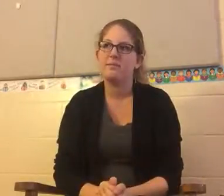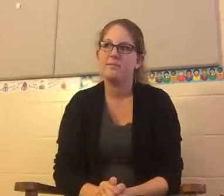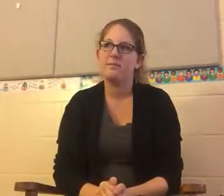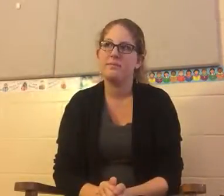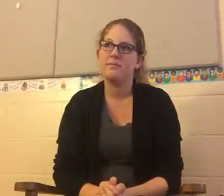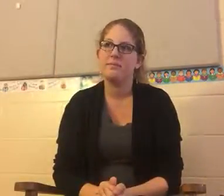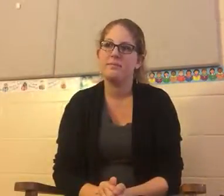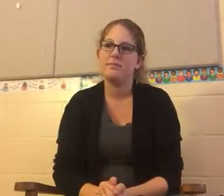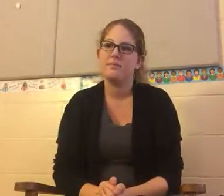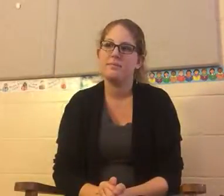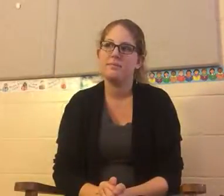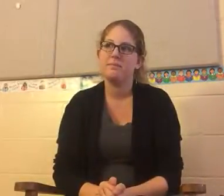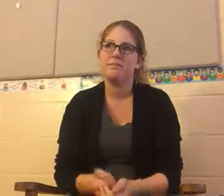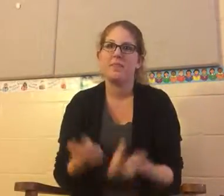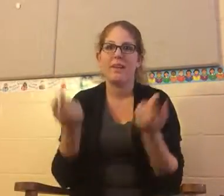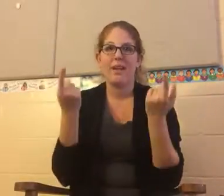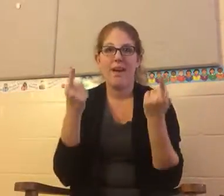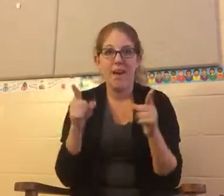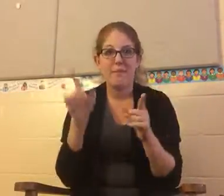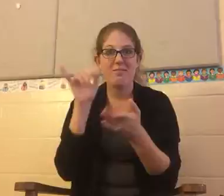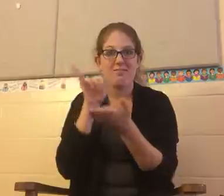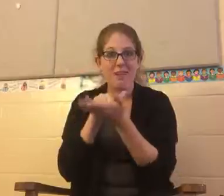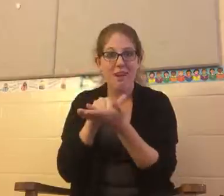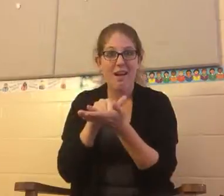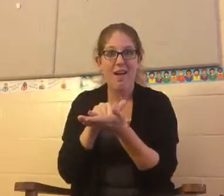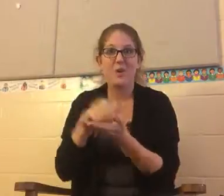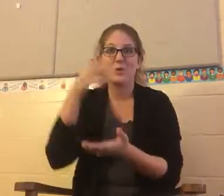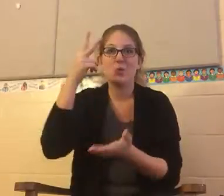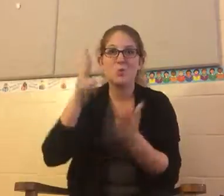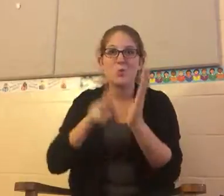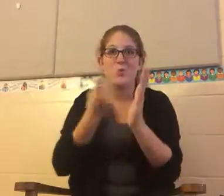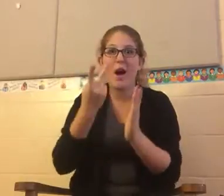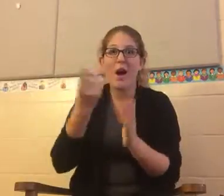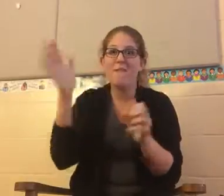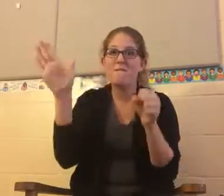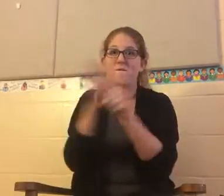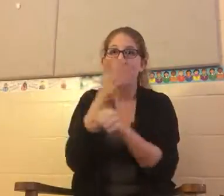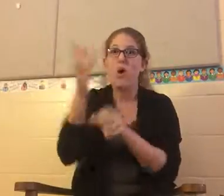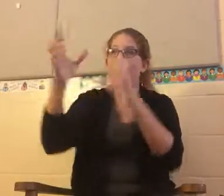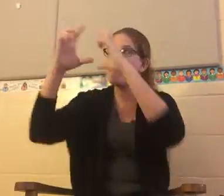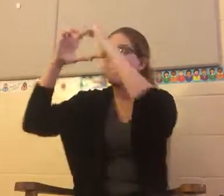When this happens, it is called a blue moon, when you see the full moon twice.